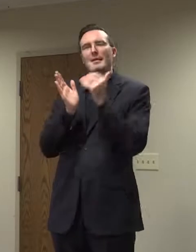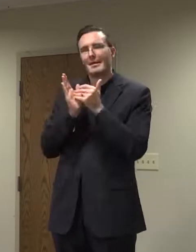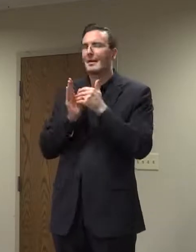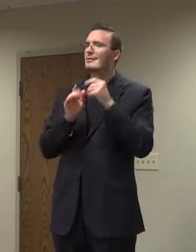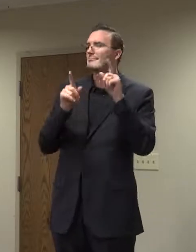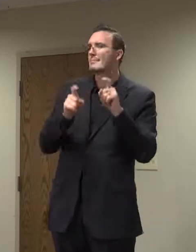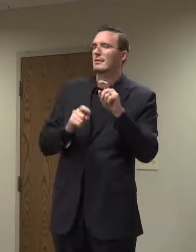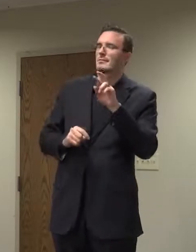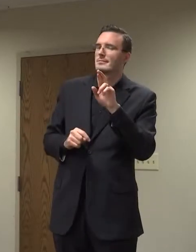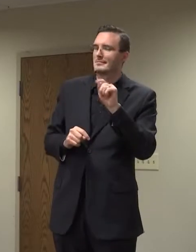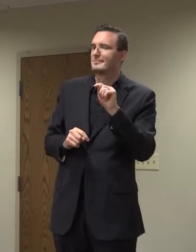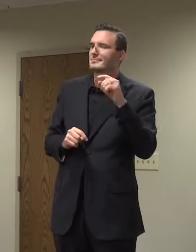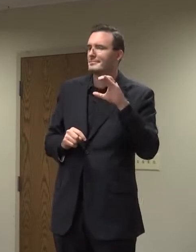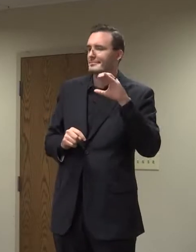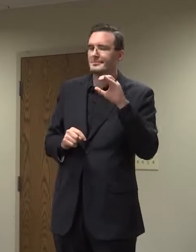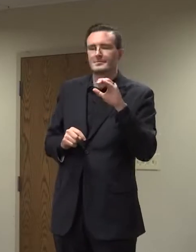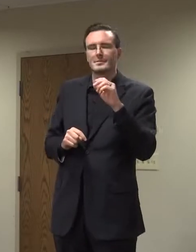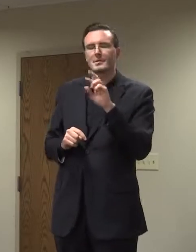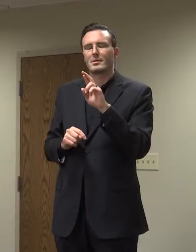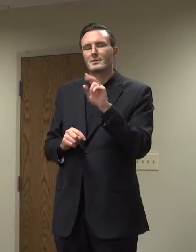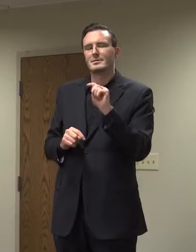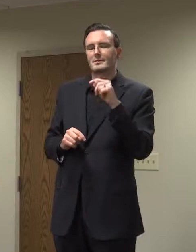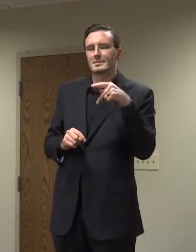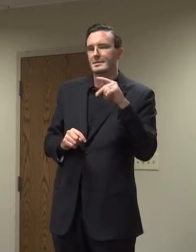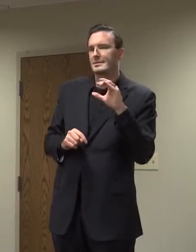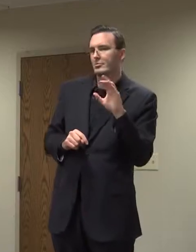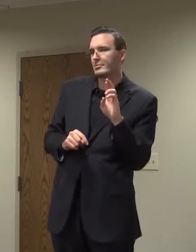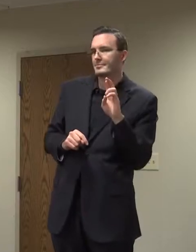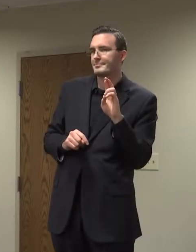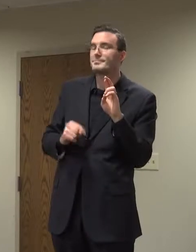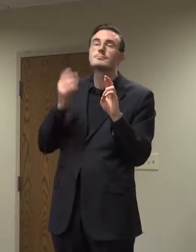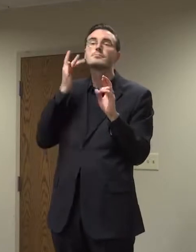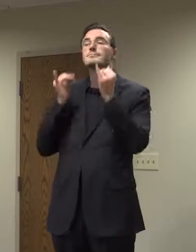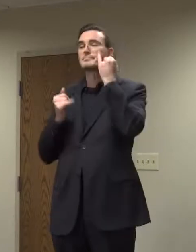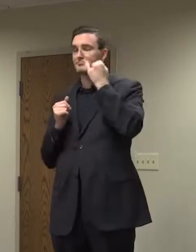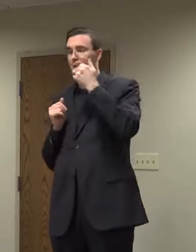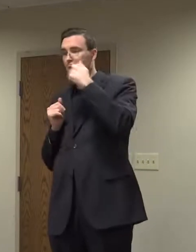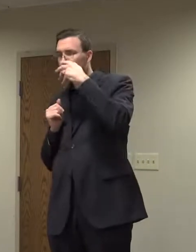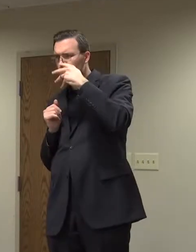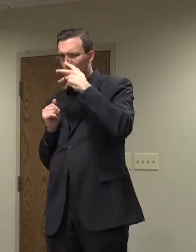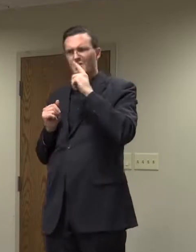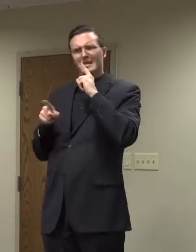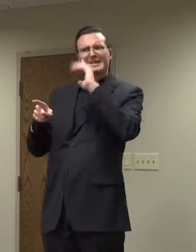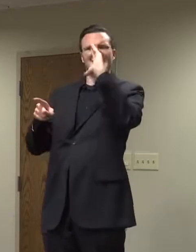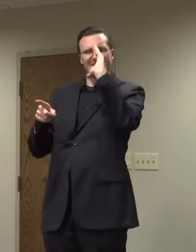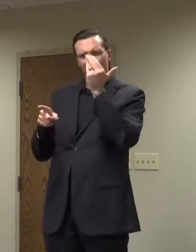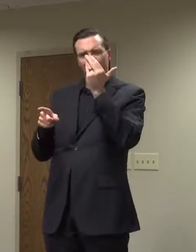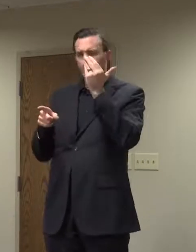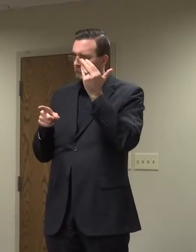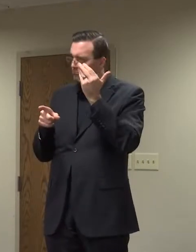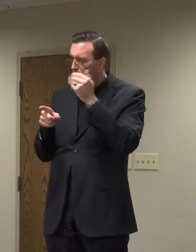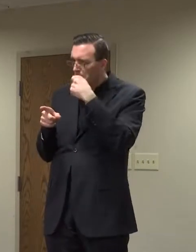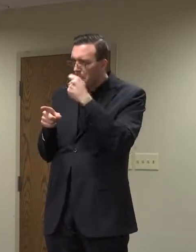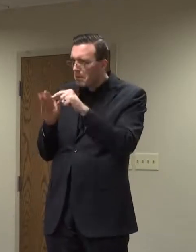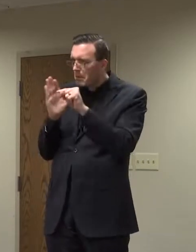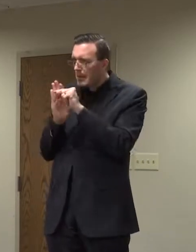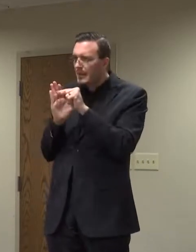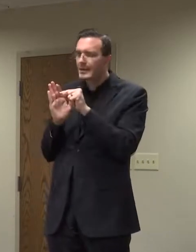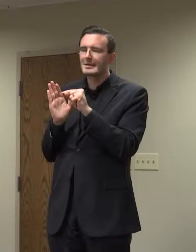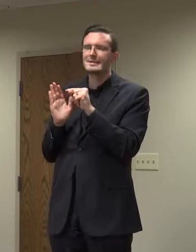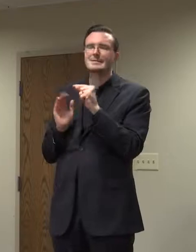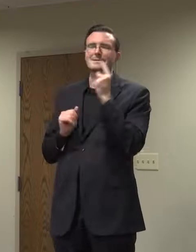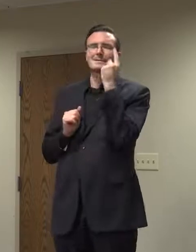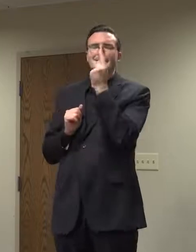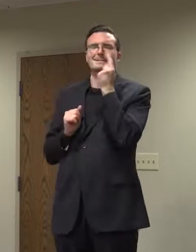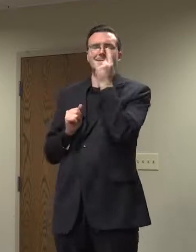high degree of suspicion that this may be a false negative test and we'll send them on for additional testing. And we will be required to quarantine and isolate